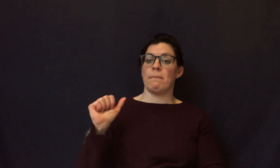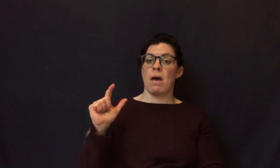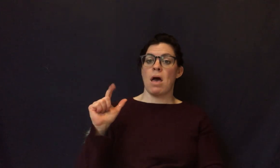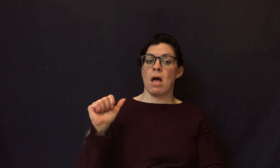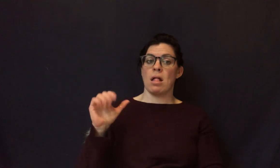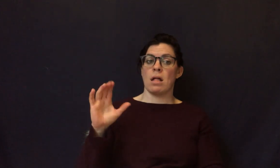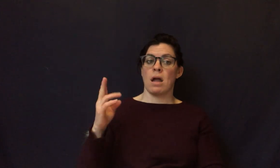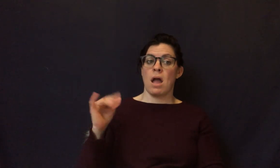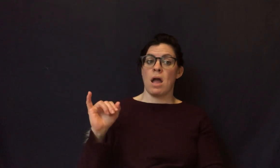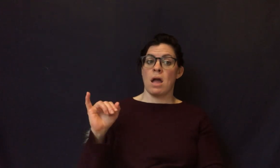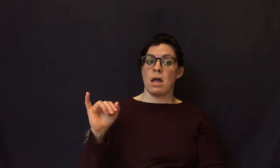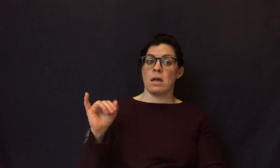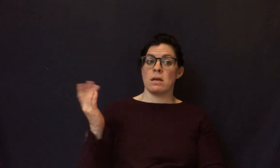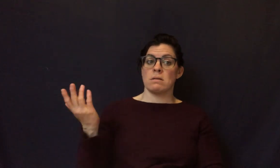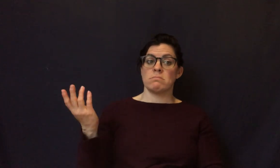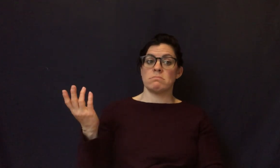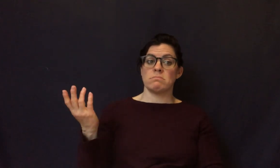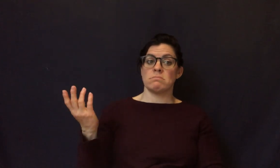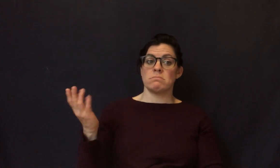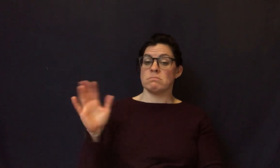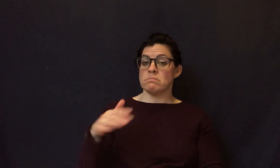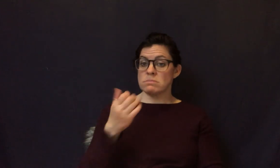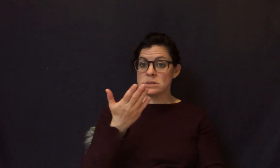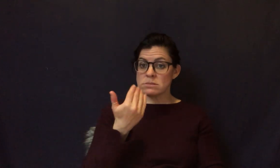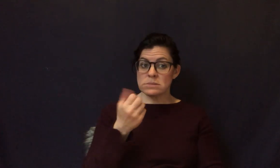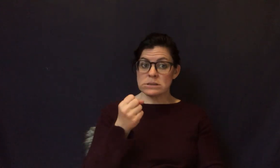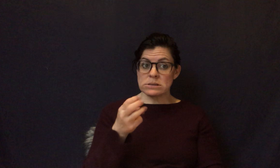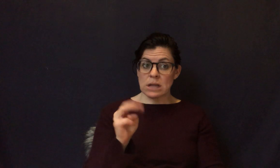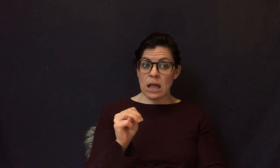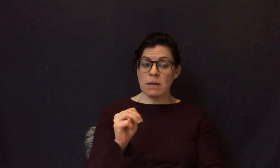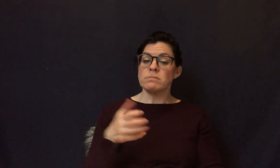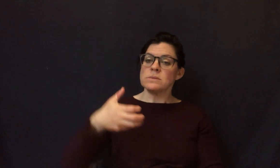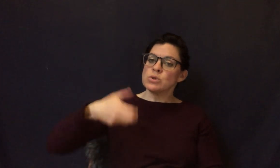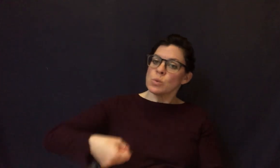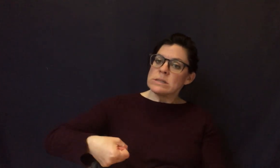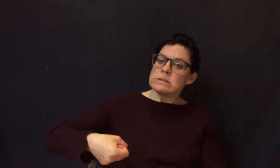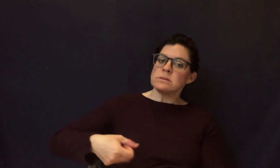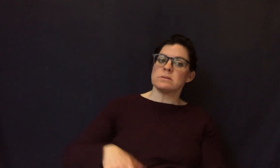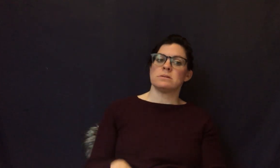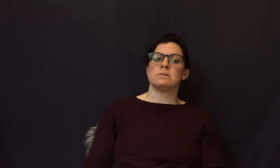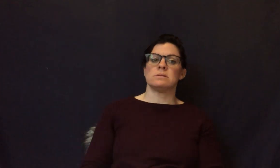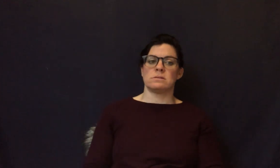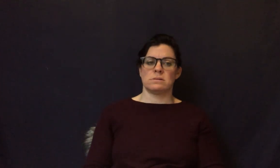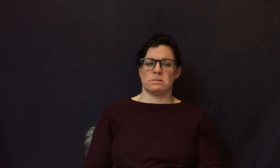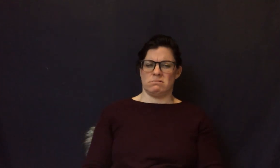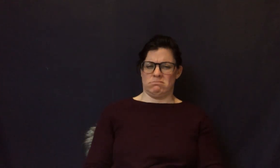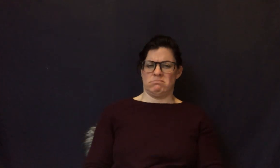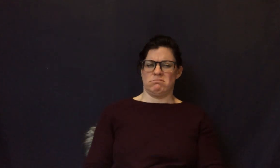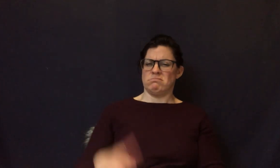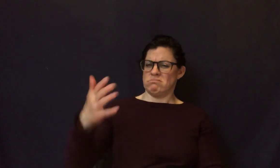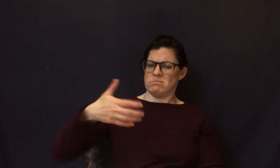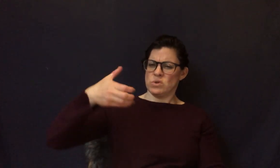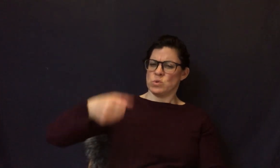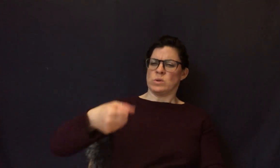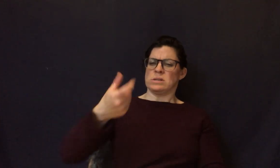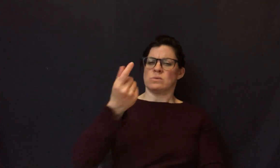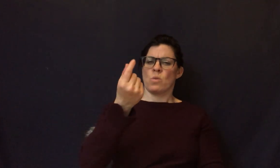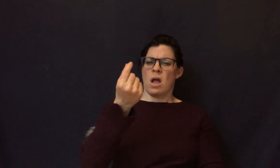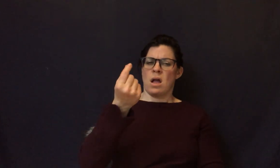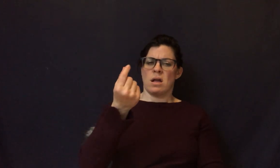about it. Squeeze. Squeeze. What am I squeezing? I'm squeezing the trigger on the fire extinguisher, correct? Yeah. Okay.